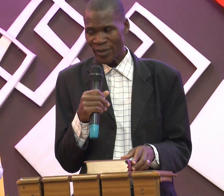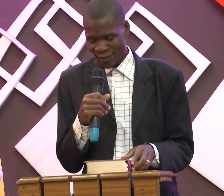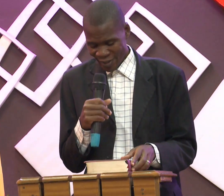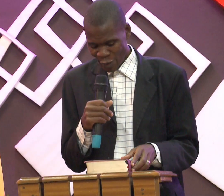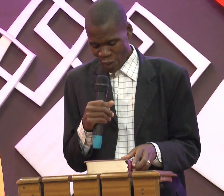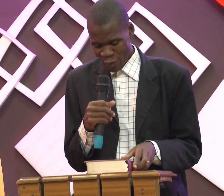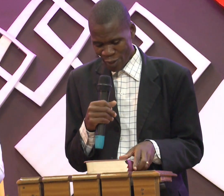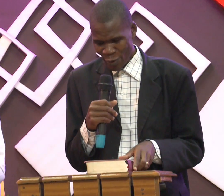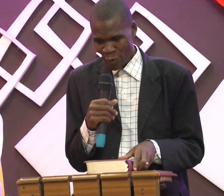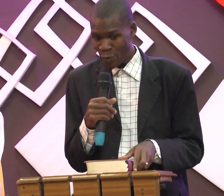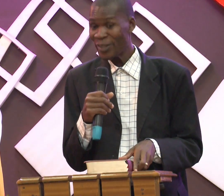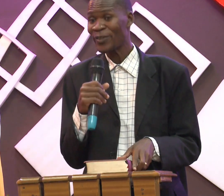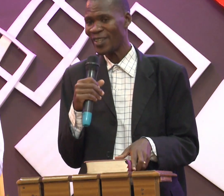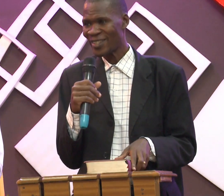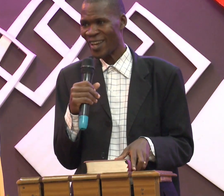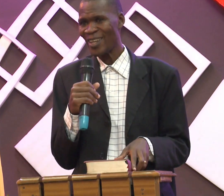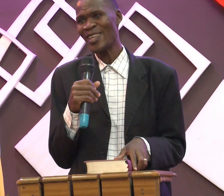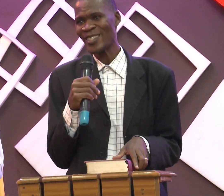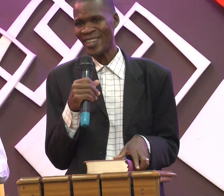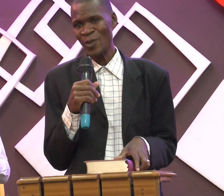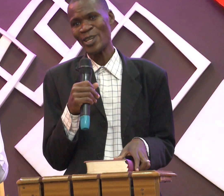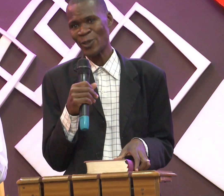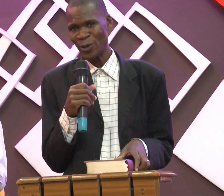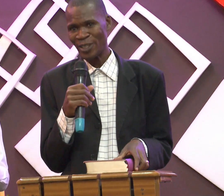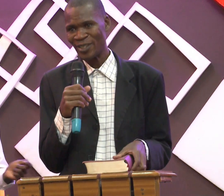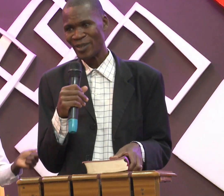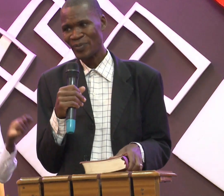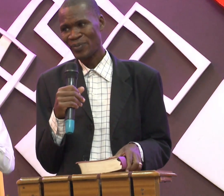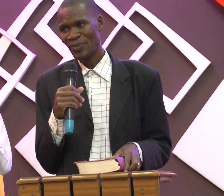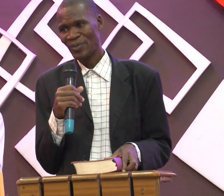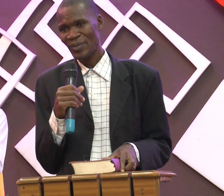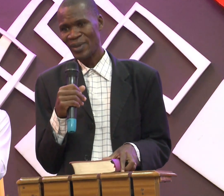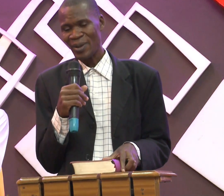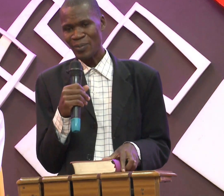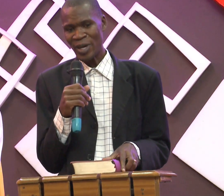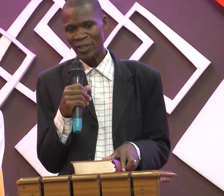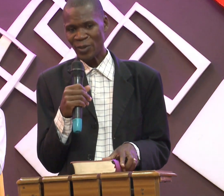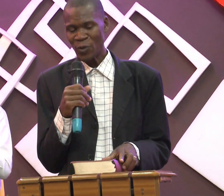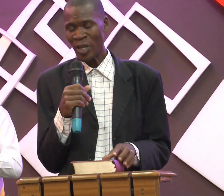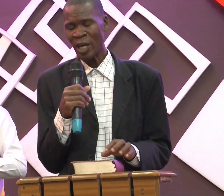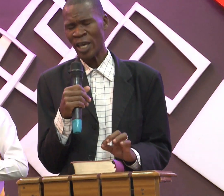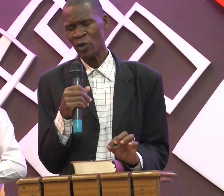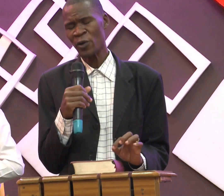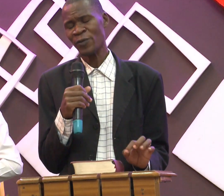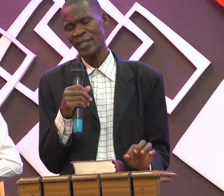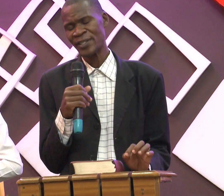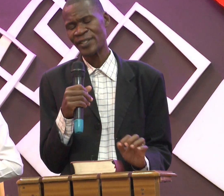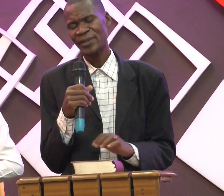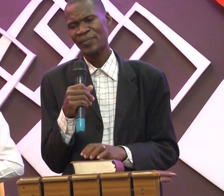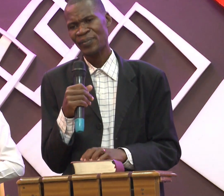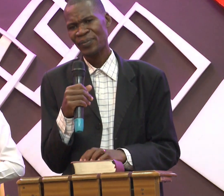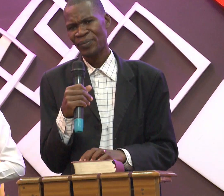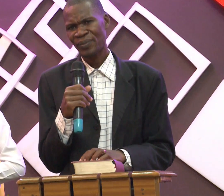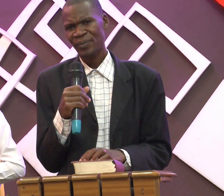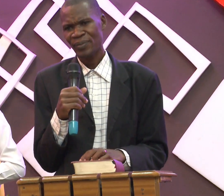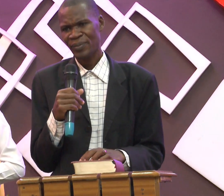Sometimes you may think you are going to do great things and instead you are destroyed. Nene tuguma. But we held on fast. Ne